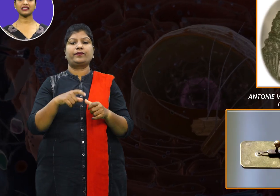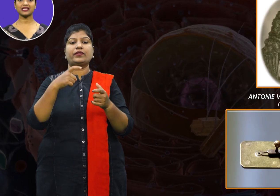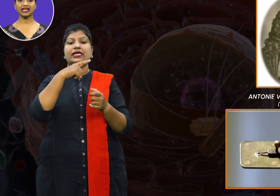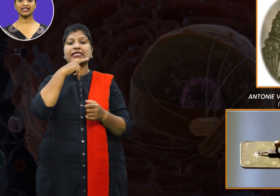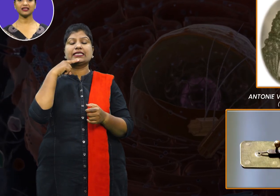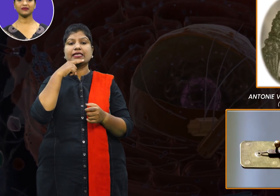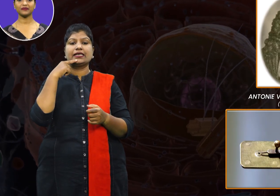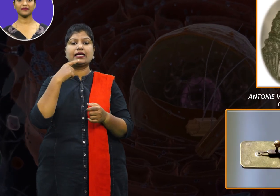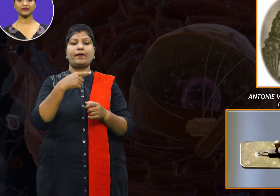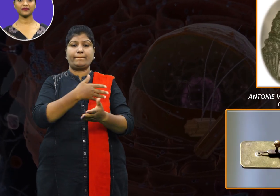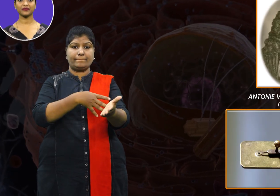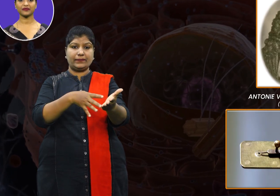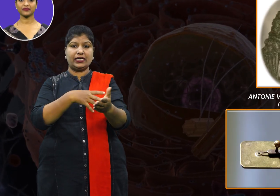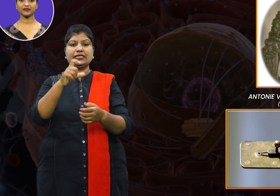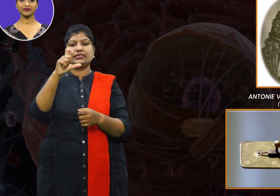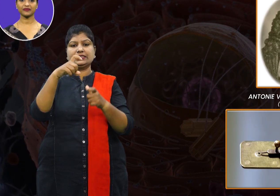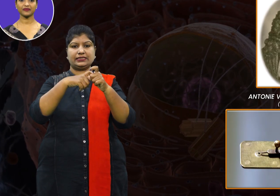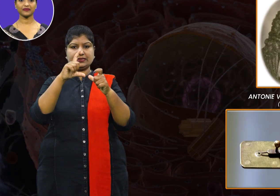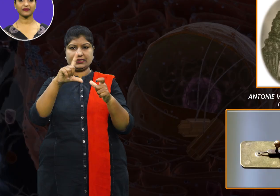red blood cell,